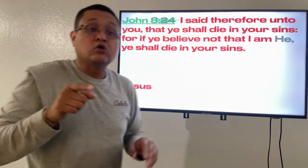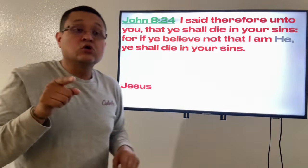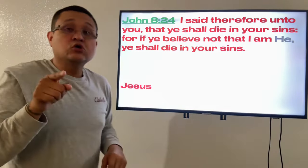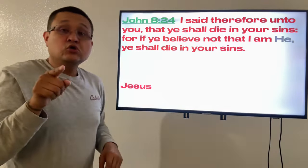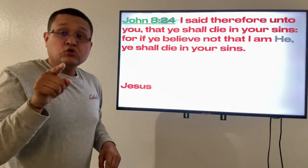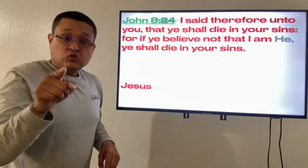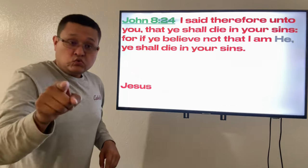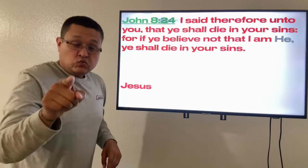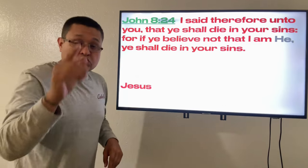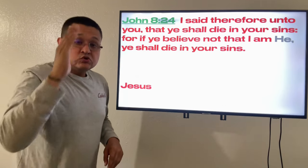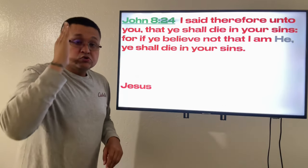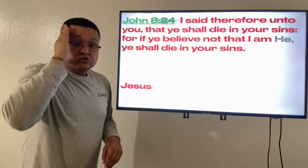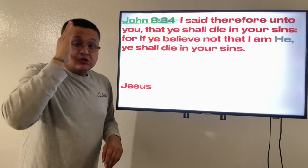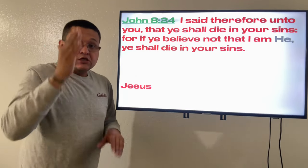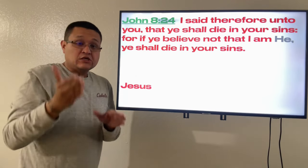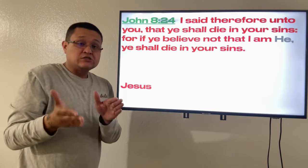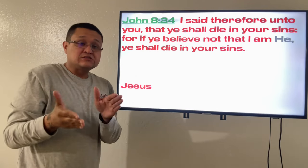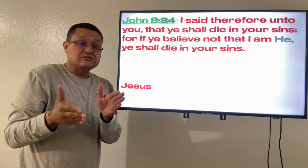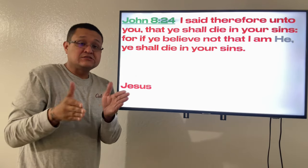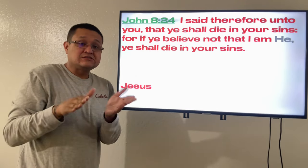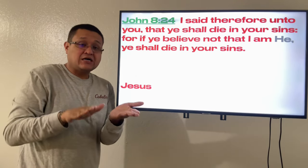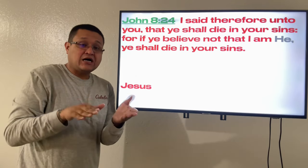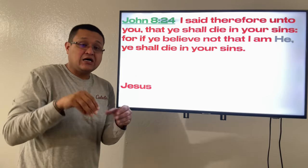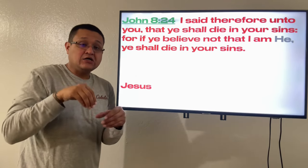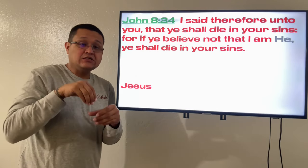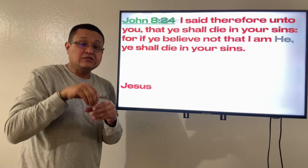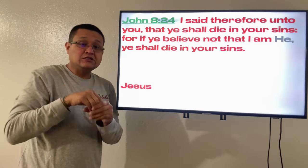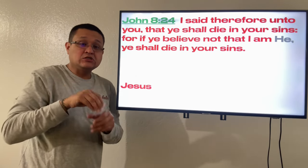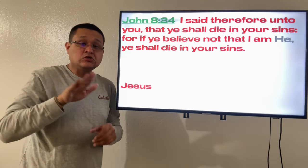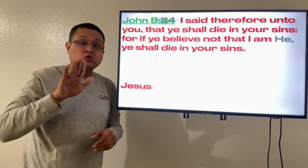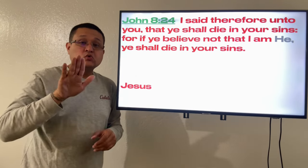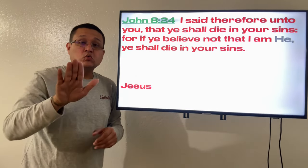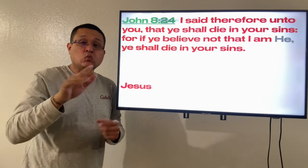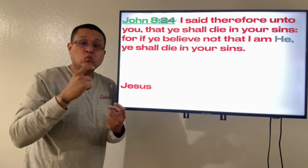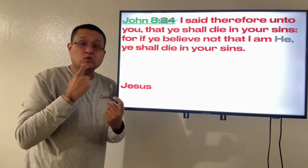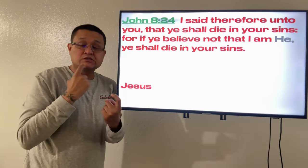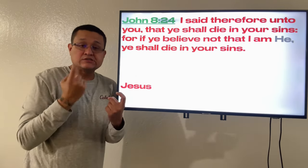we shall die in your sins.